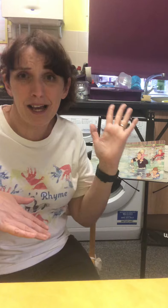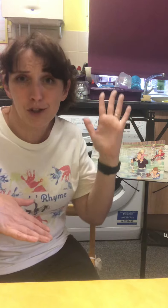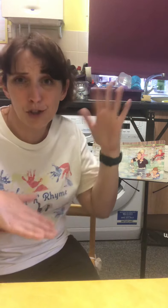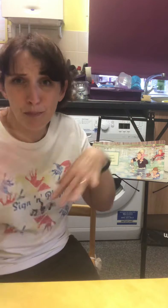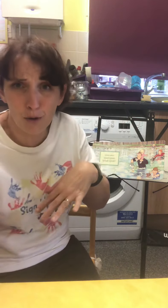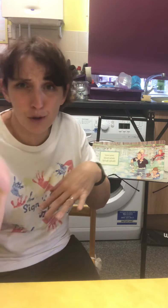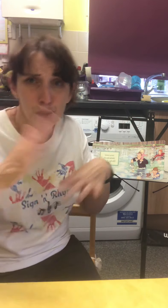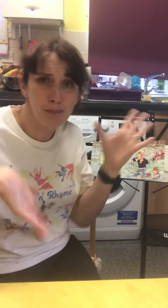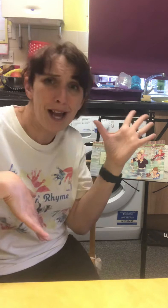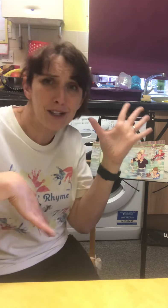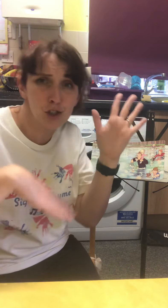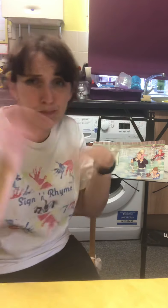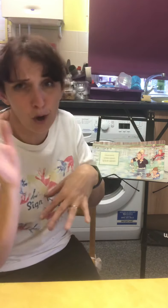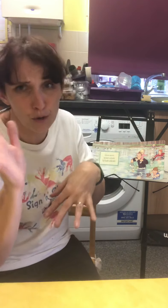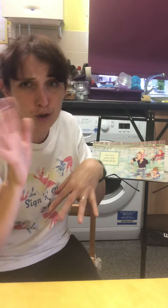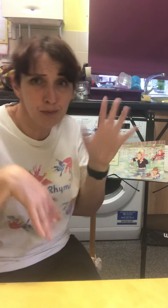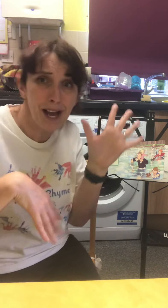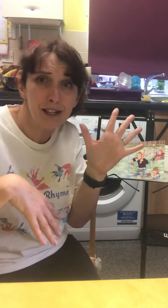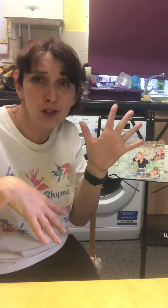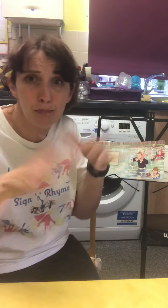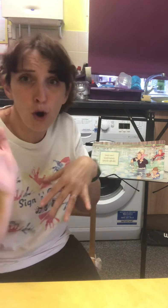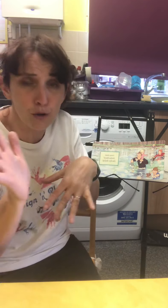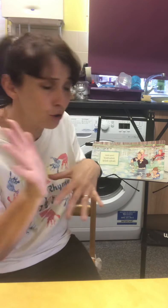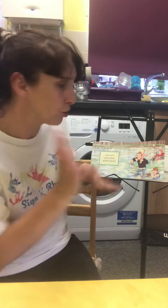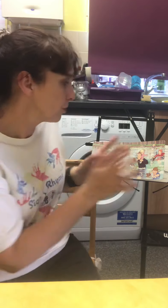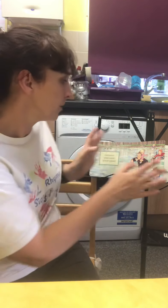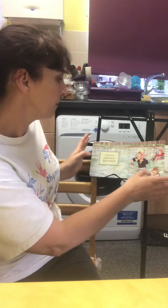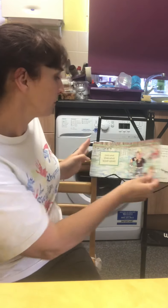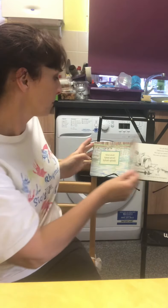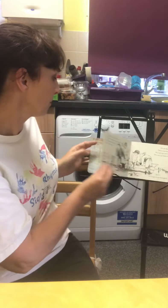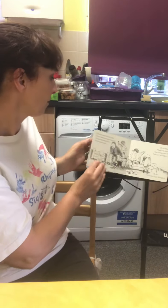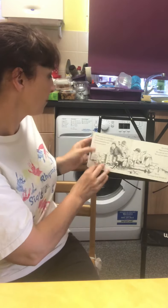Splash, splosh, splash, splosh, splash, splosh.